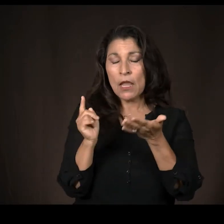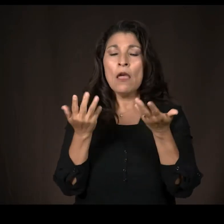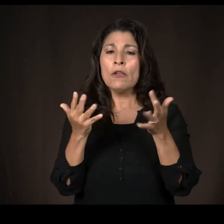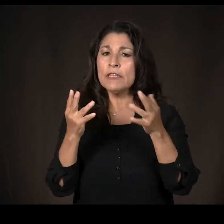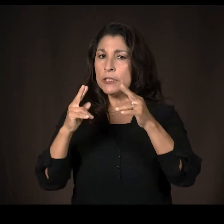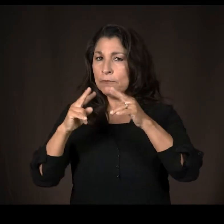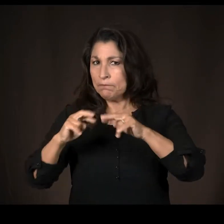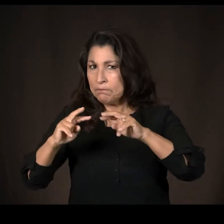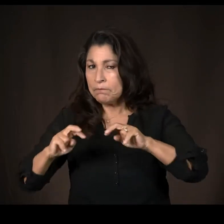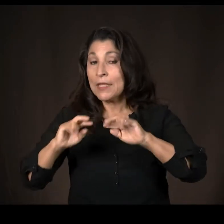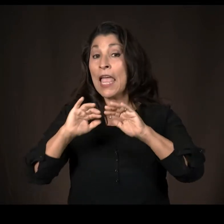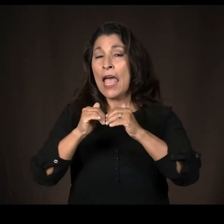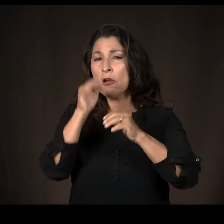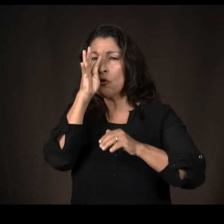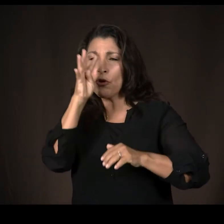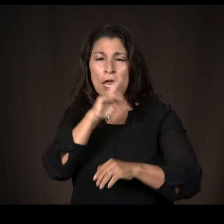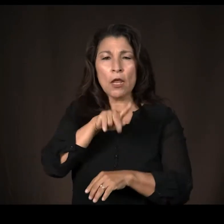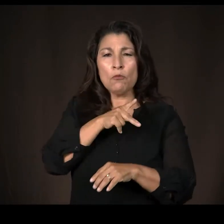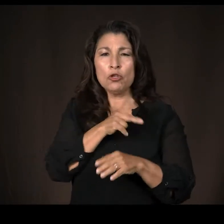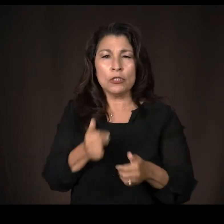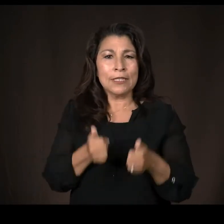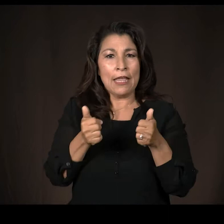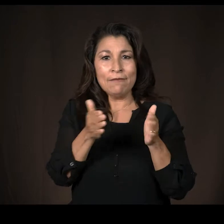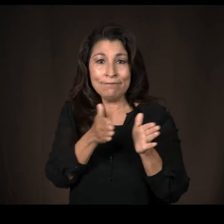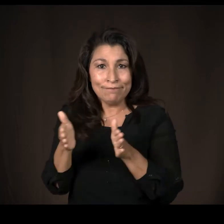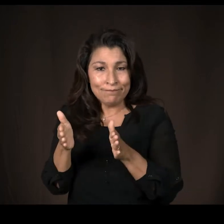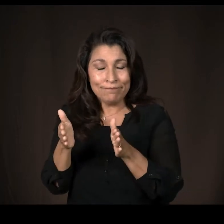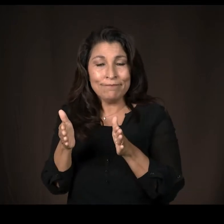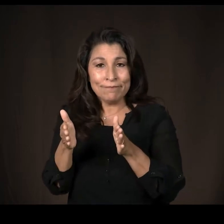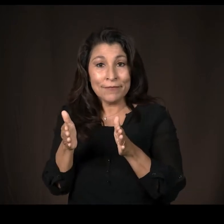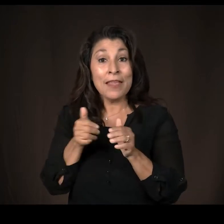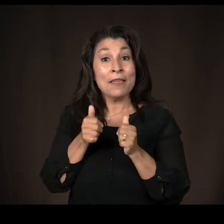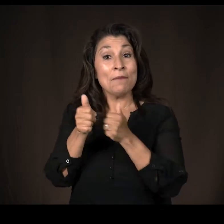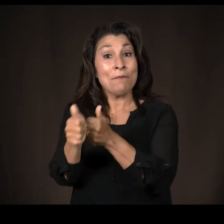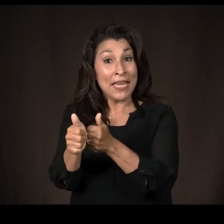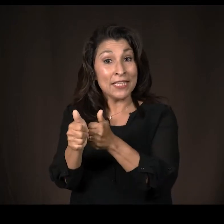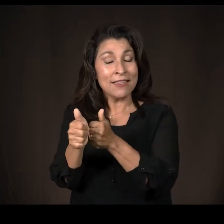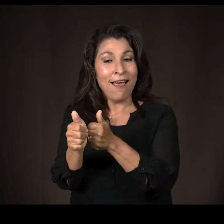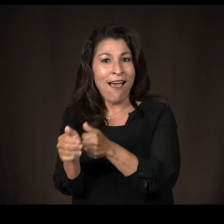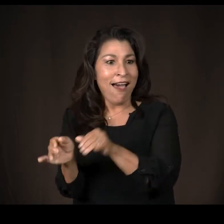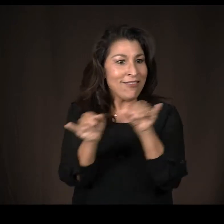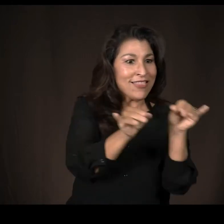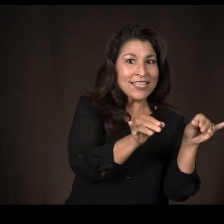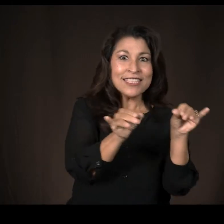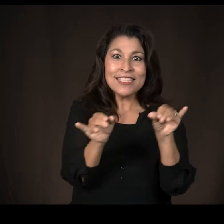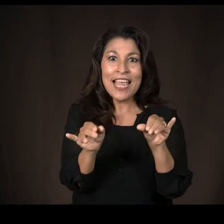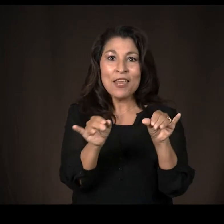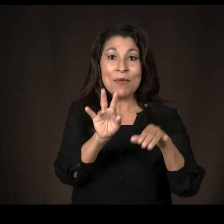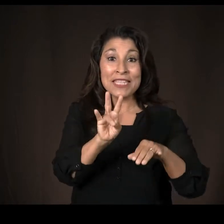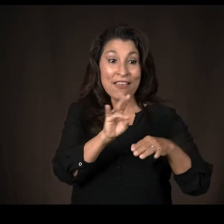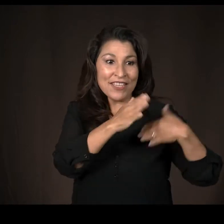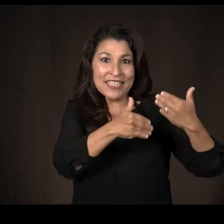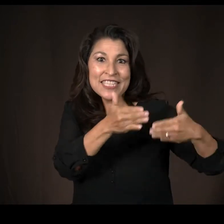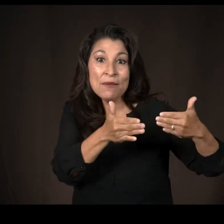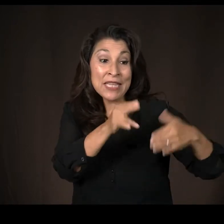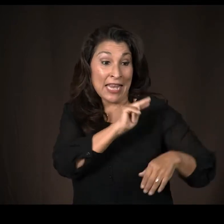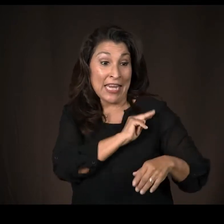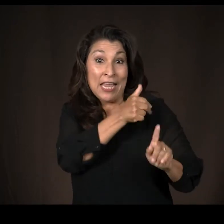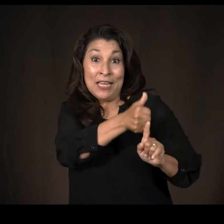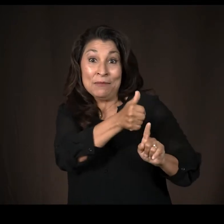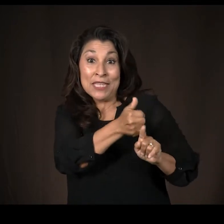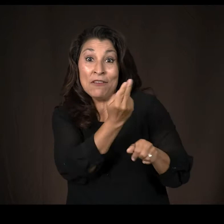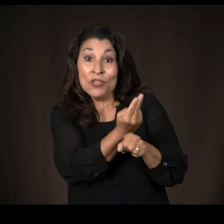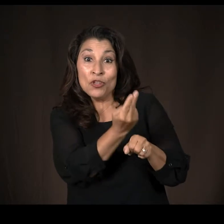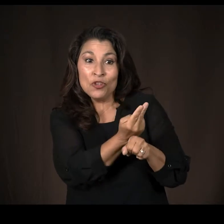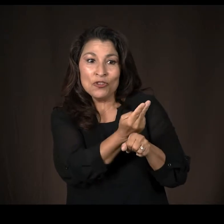week, we looked at how to create a personal life plan based on the same 7 steps that